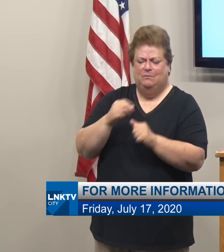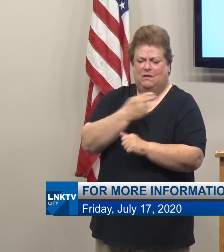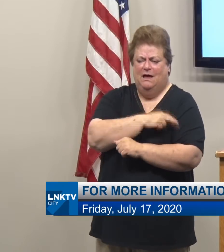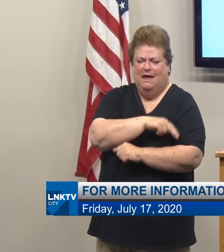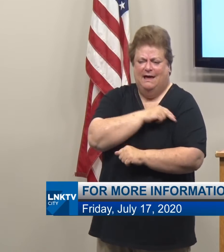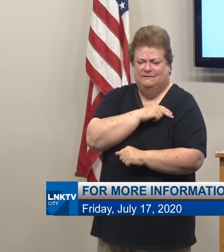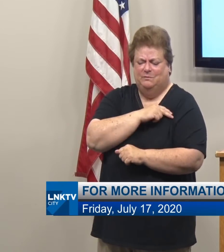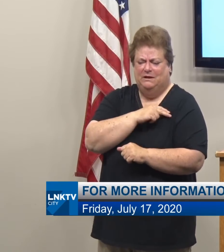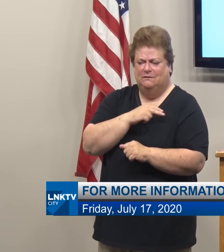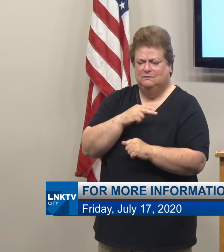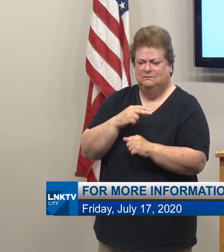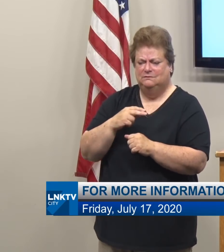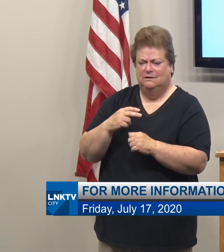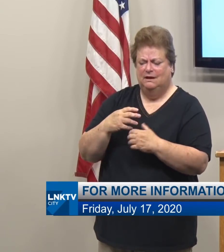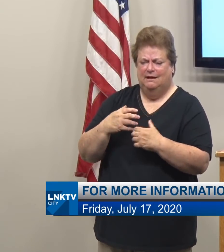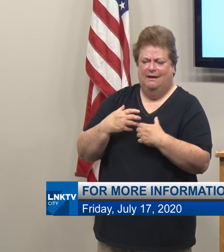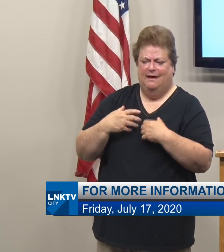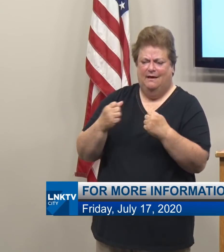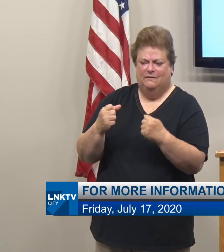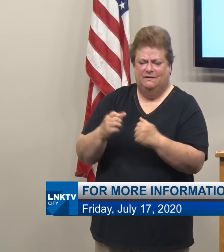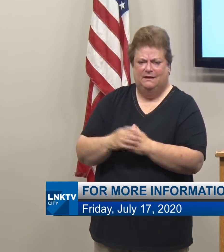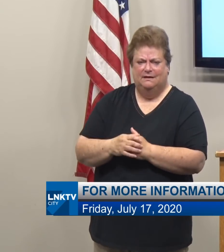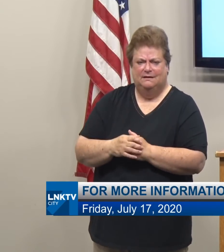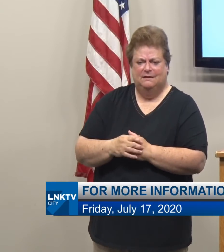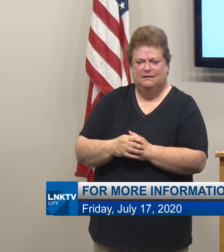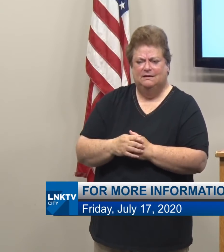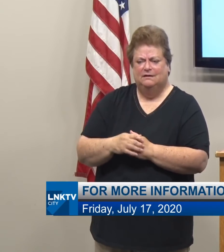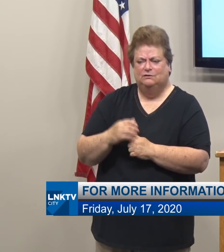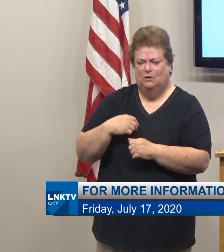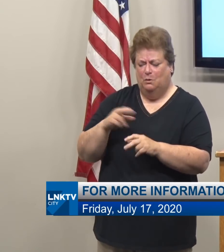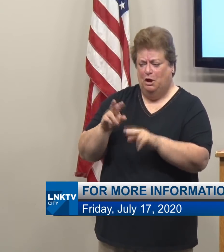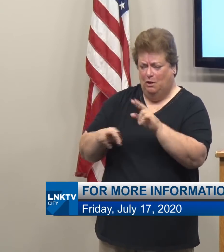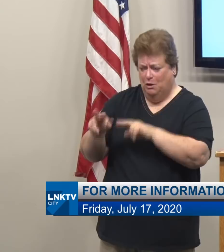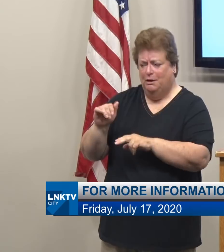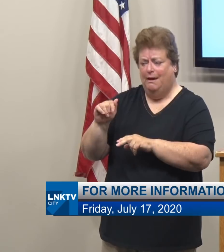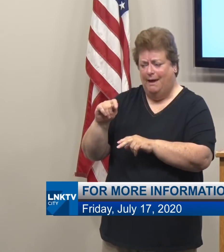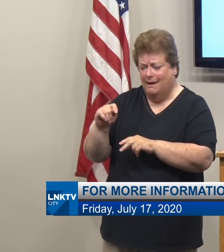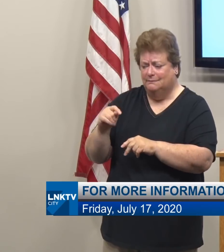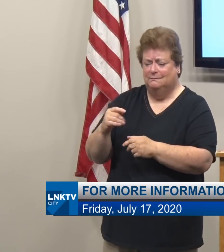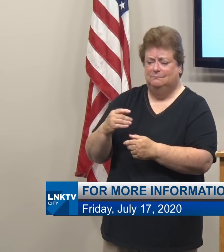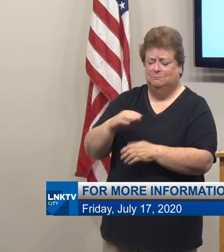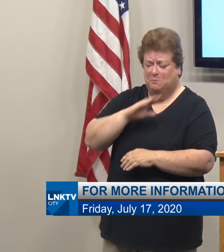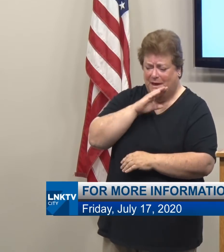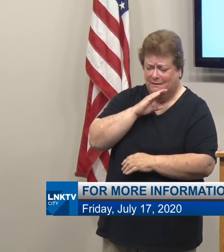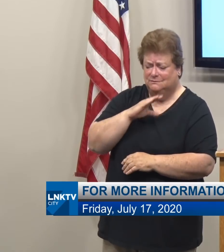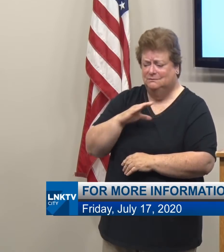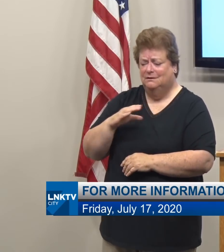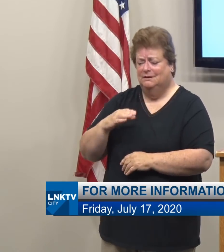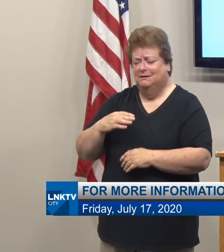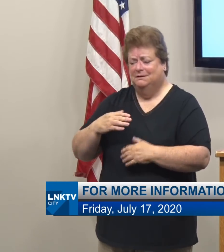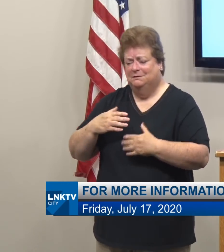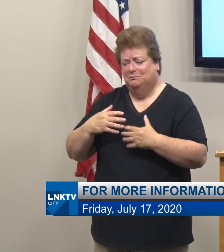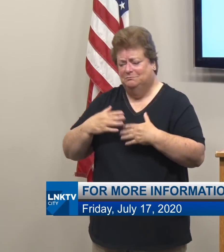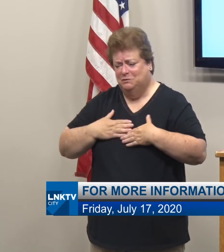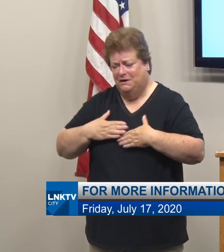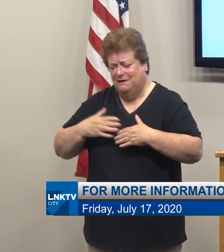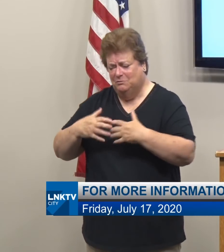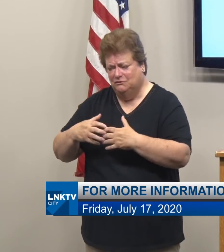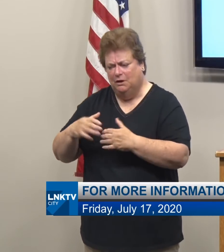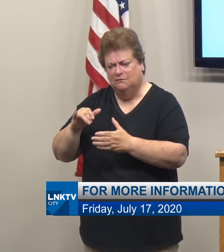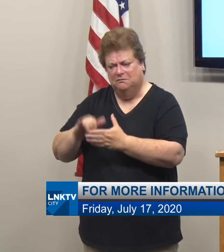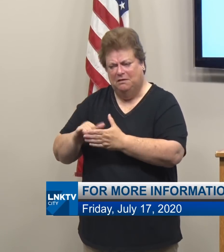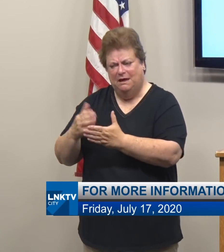healthy, which, looking at ICU beds and ventilators right now, they are healthy. There's a lot of people, I think, out there